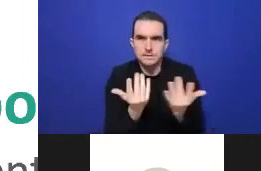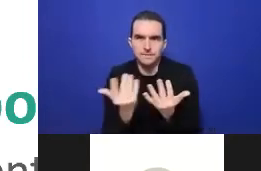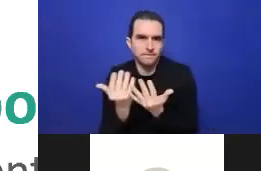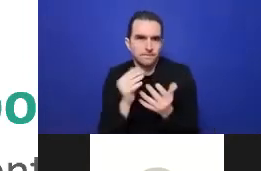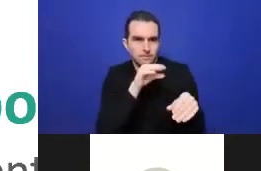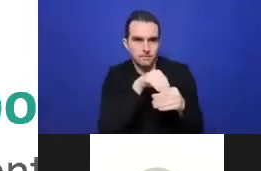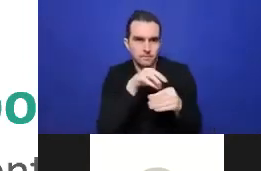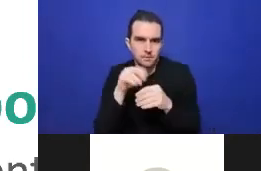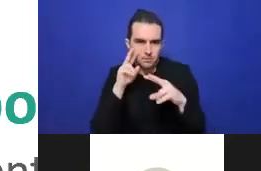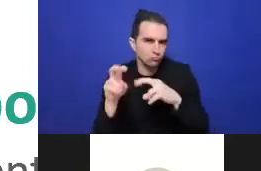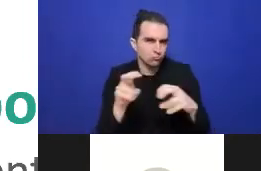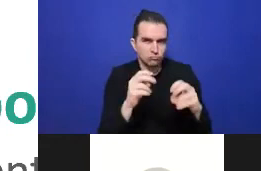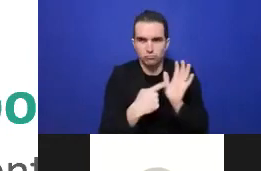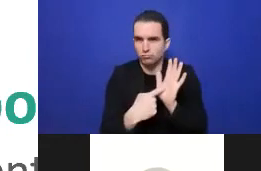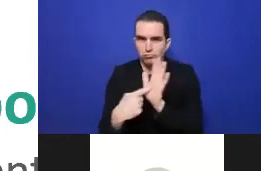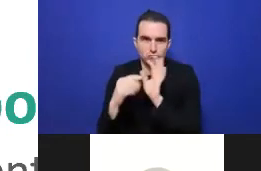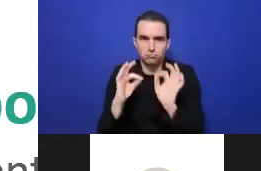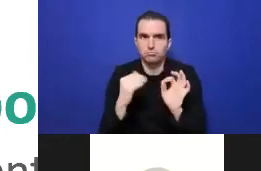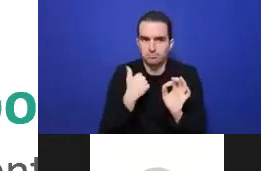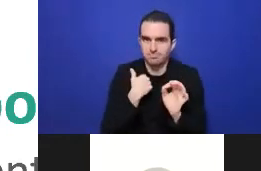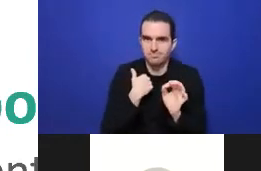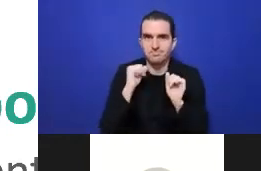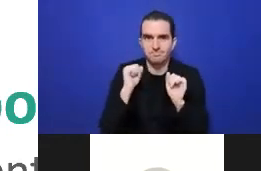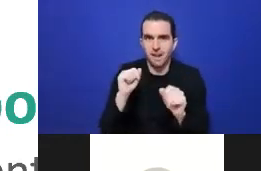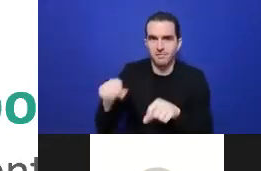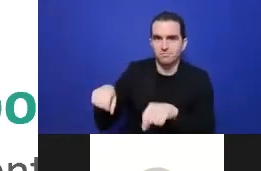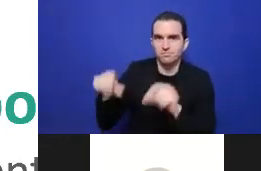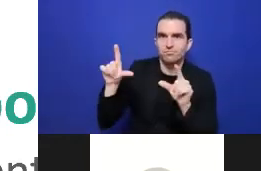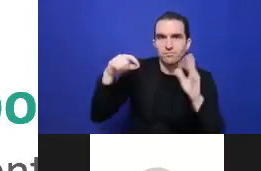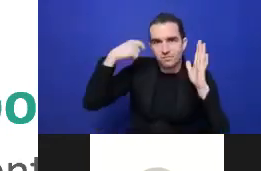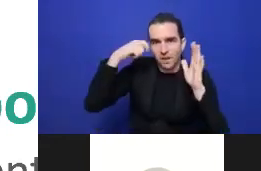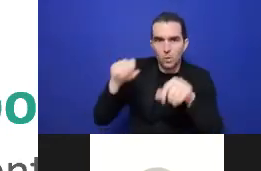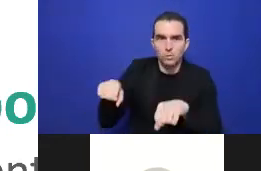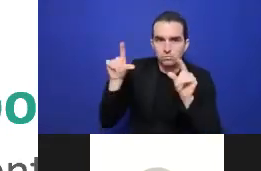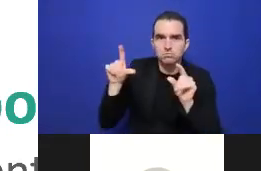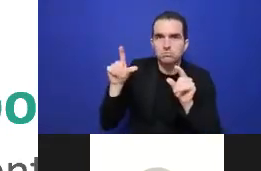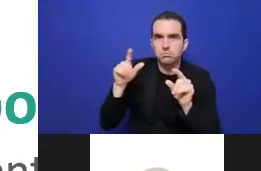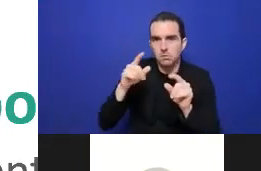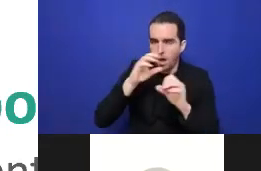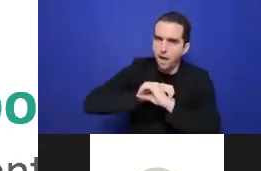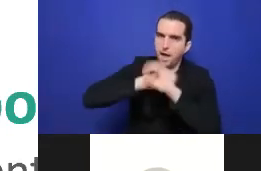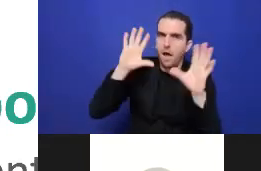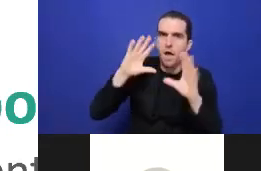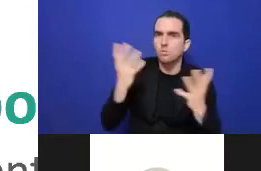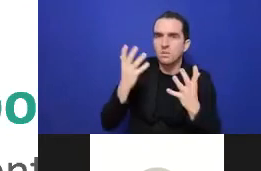to explain the overview of the dashboard, and the video is already available on the website that you can also watch